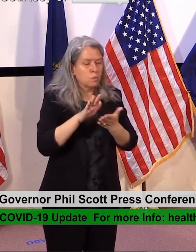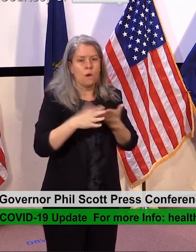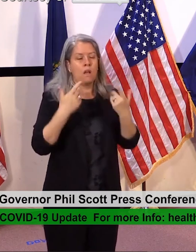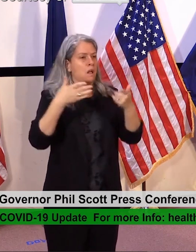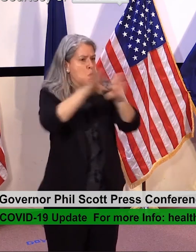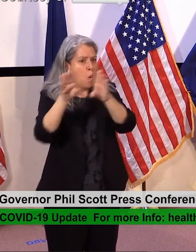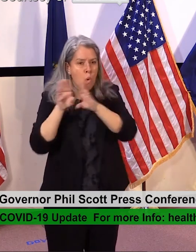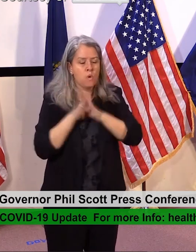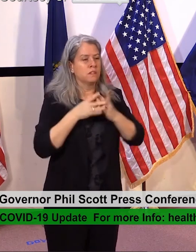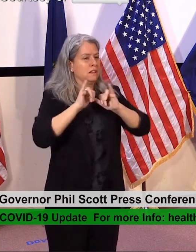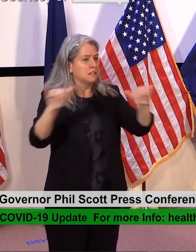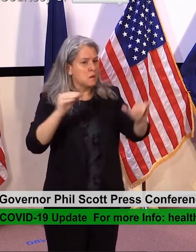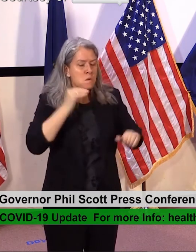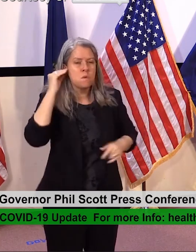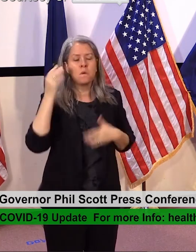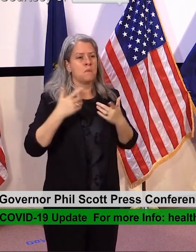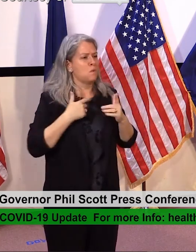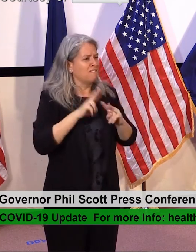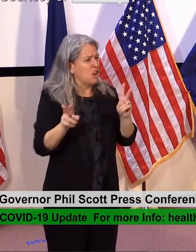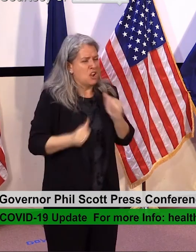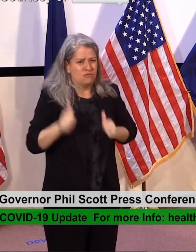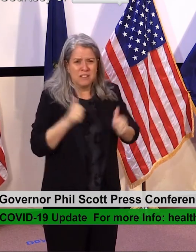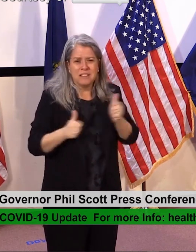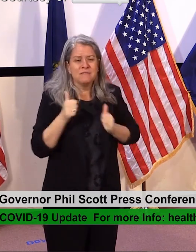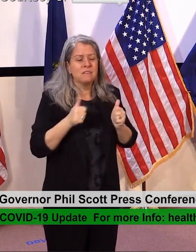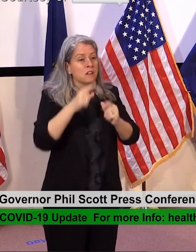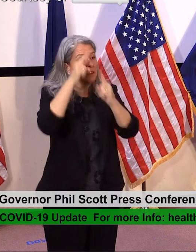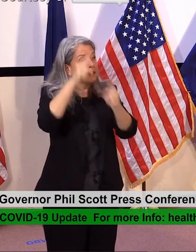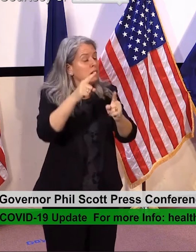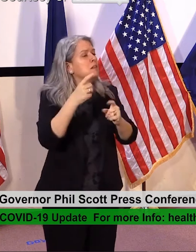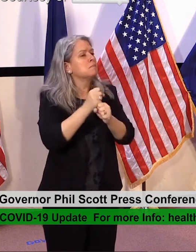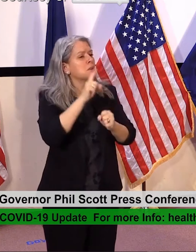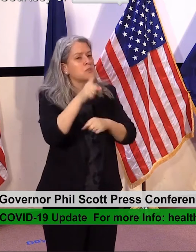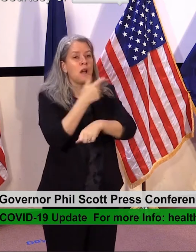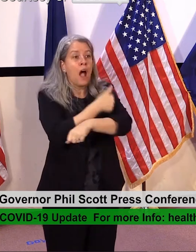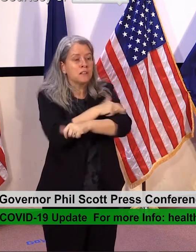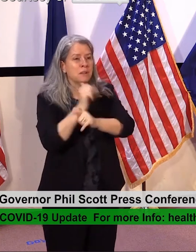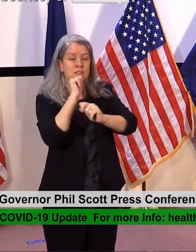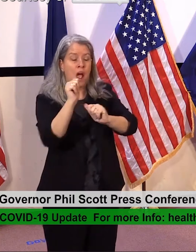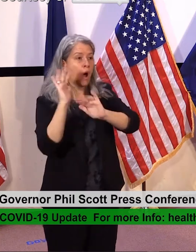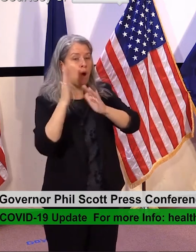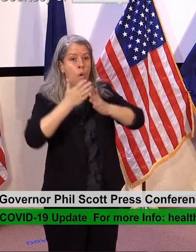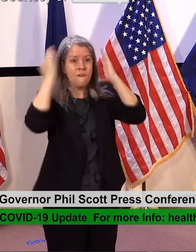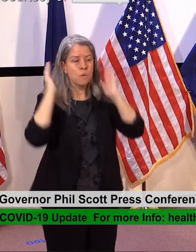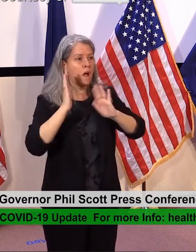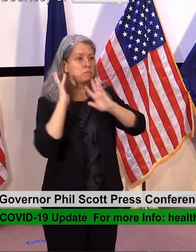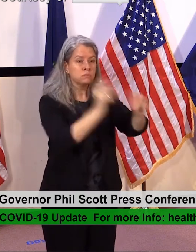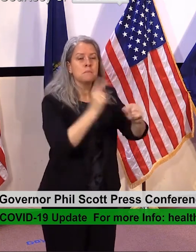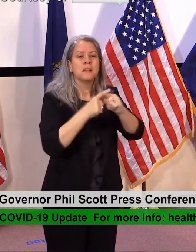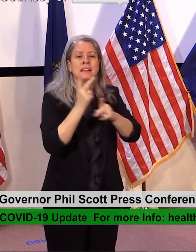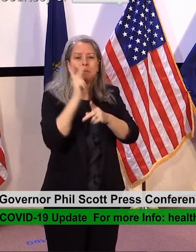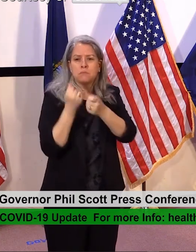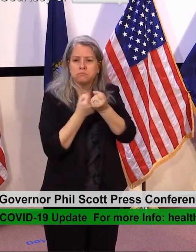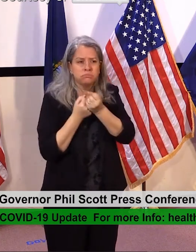COVID-19, flatten the curve, and keep as many of our friends, family, and neighbors healthy as is possible.